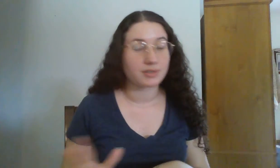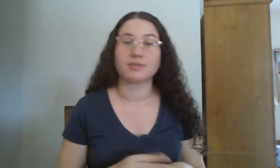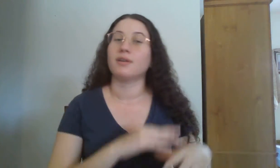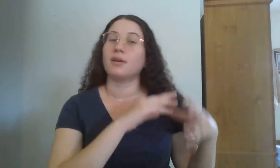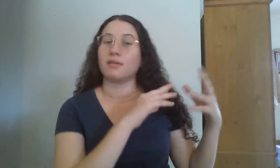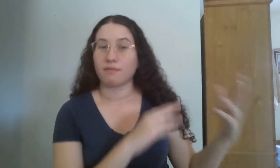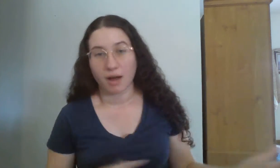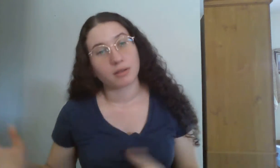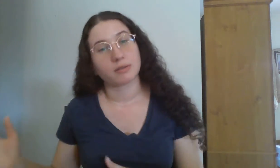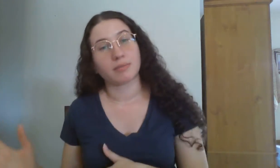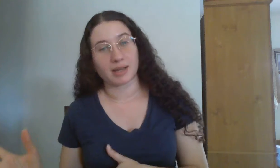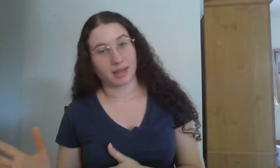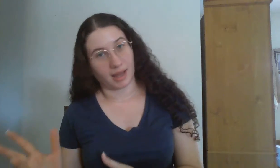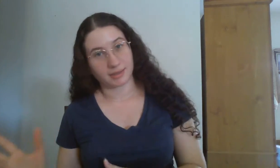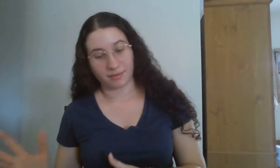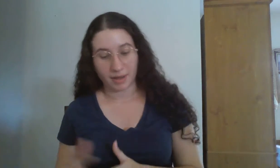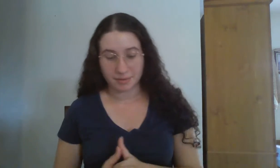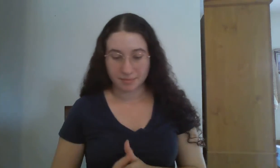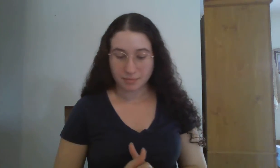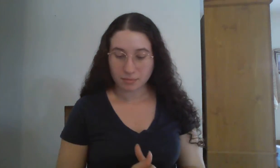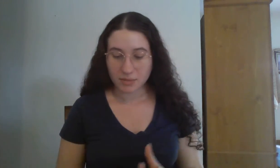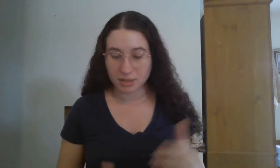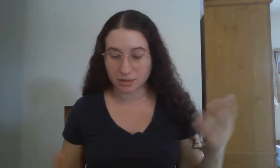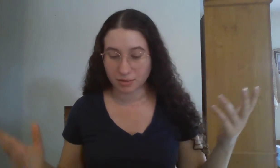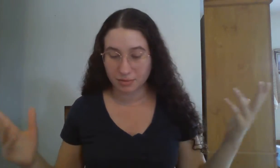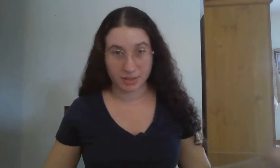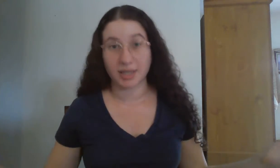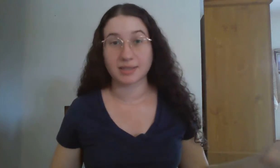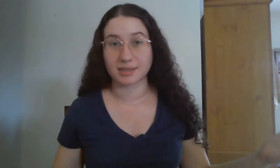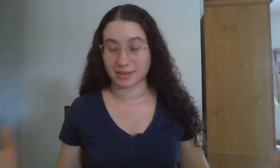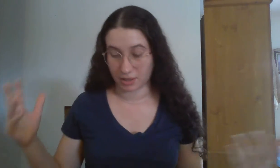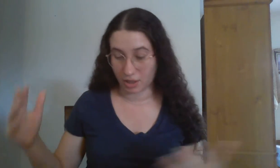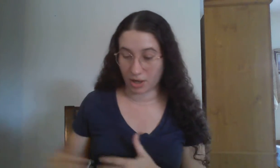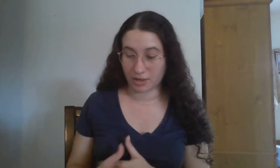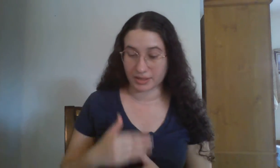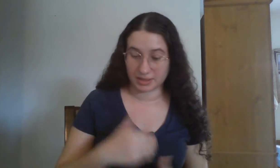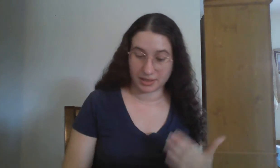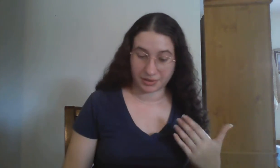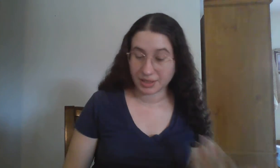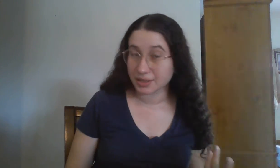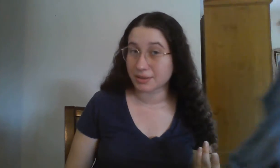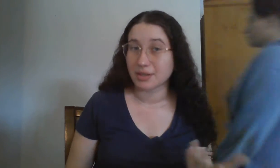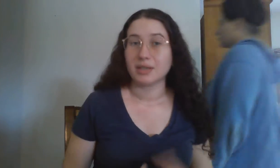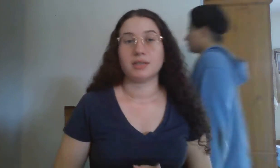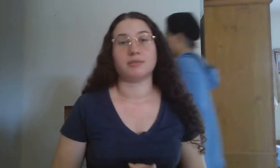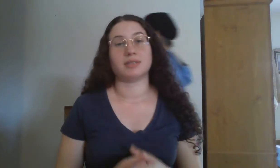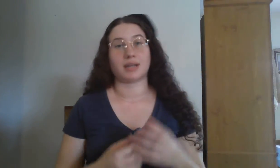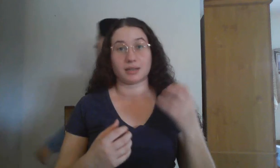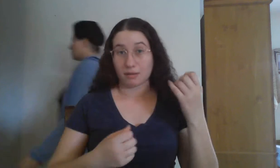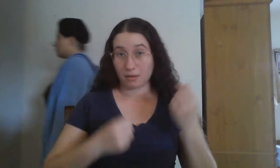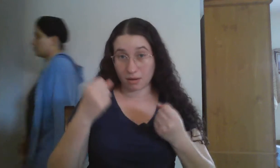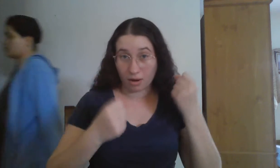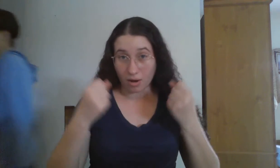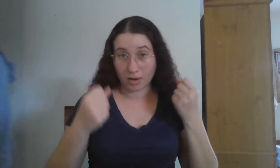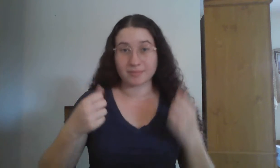first, followed by the classifier. So the sentence, the car is near here, you would sign.